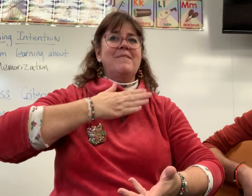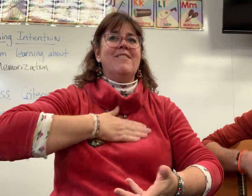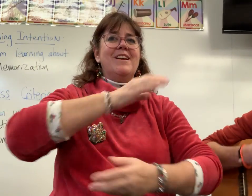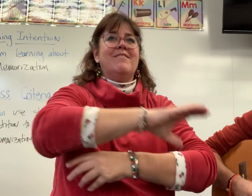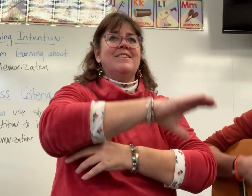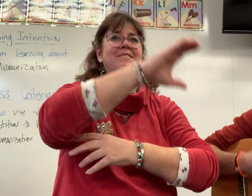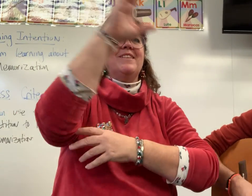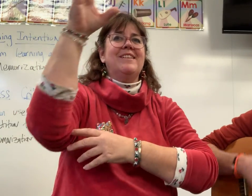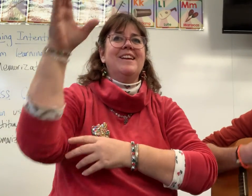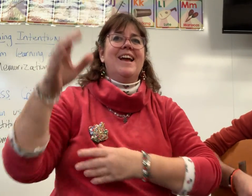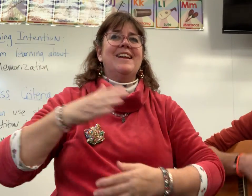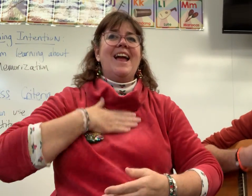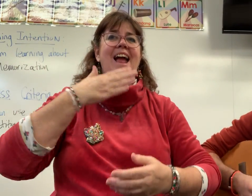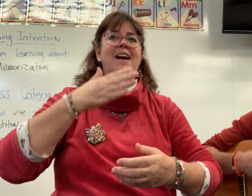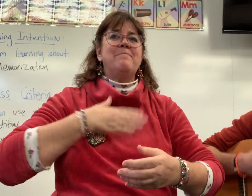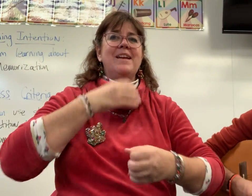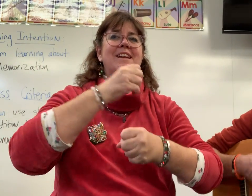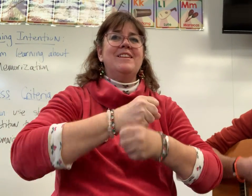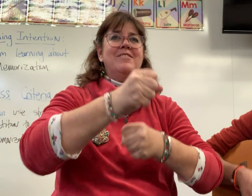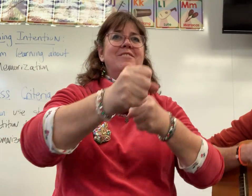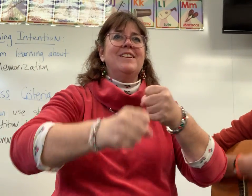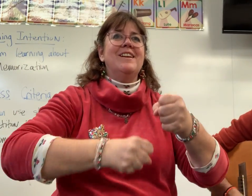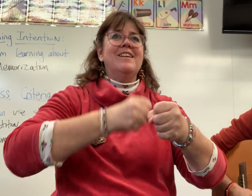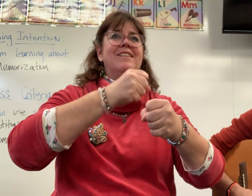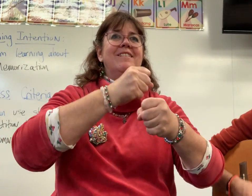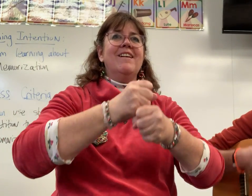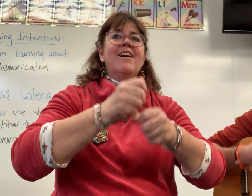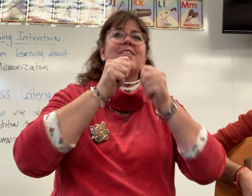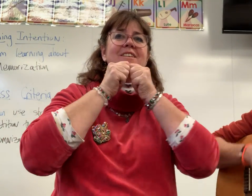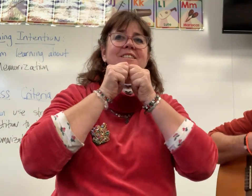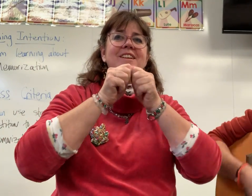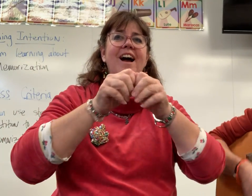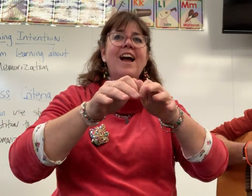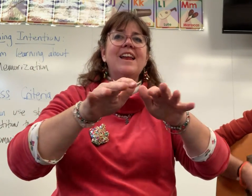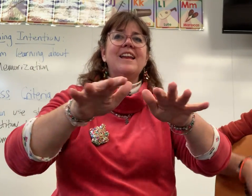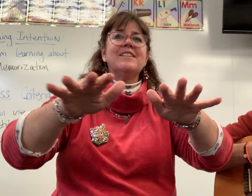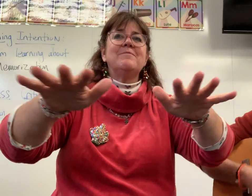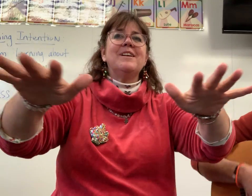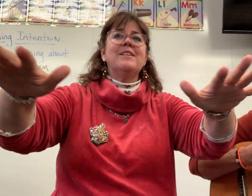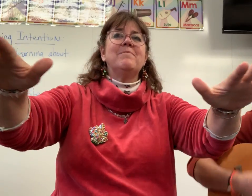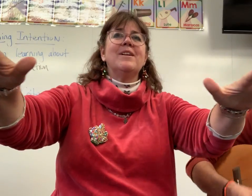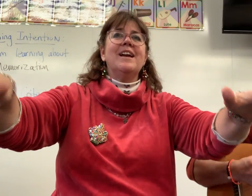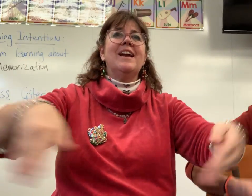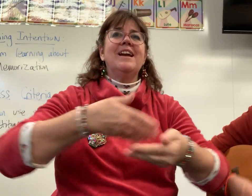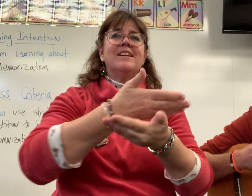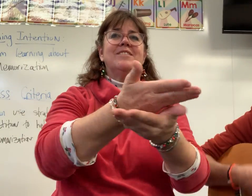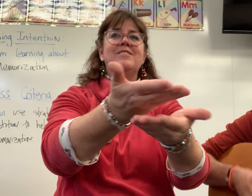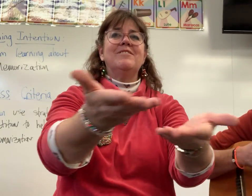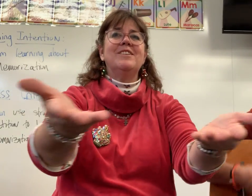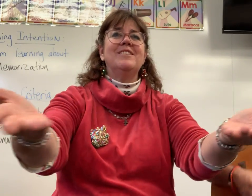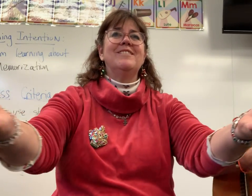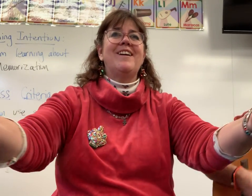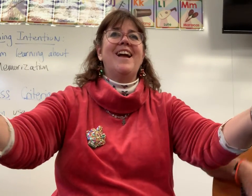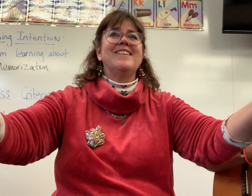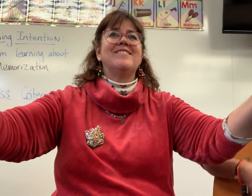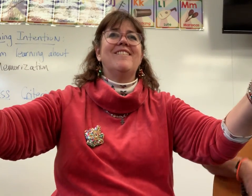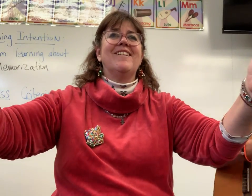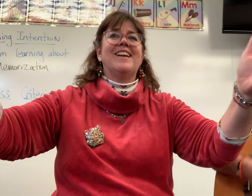Merry Christmas and a Happy New Year. Good tidings we bring to you and your